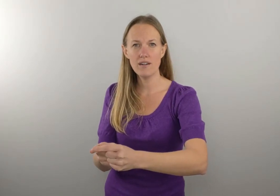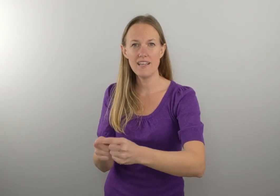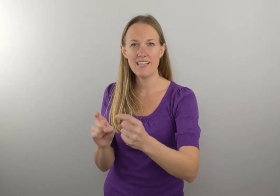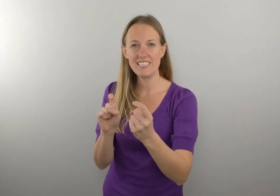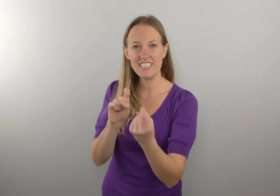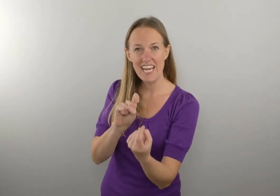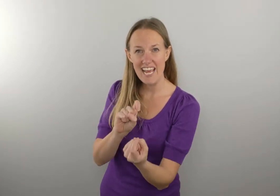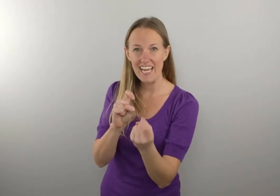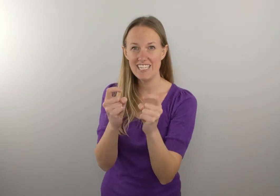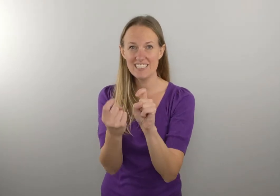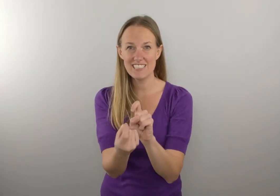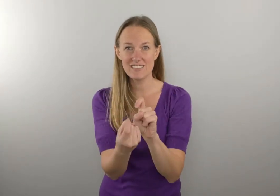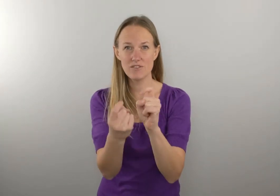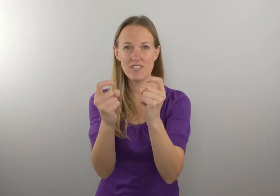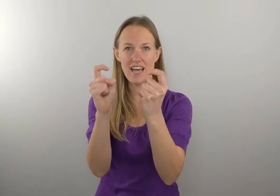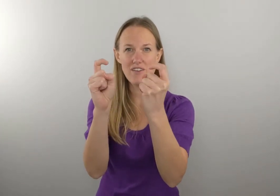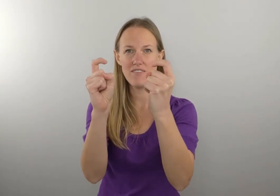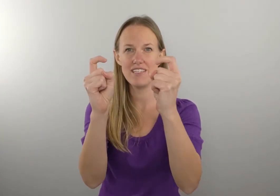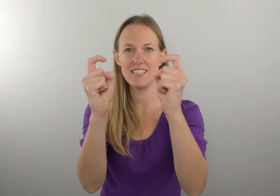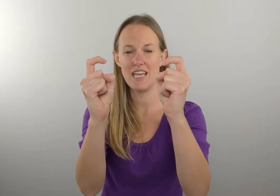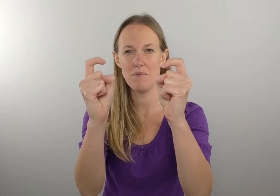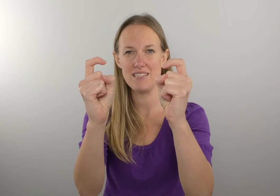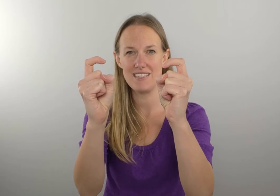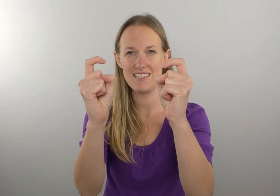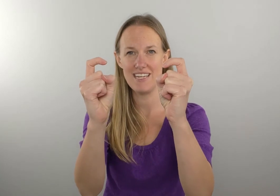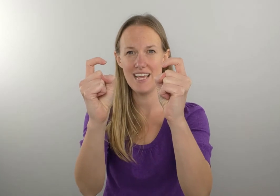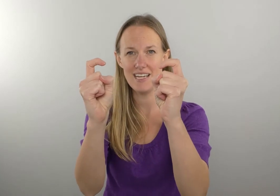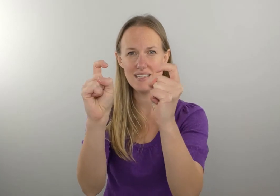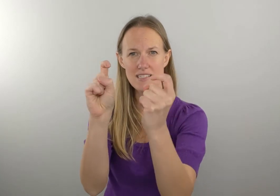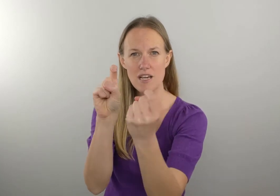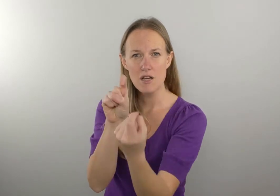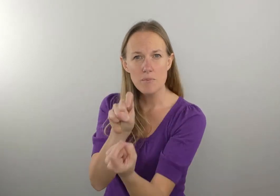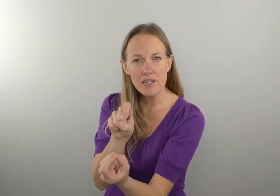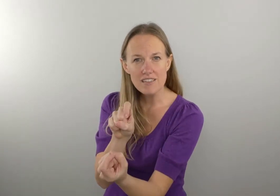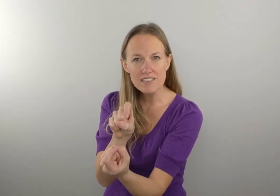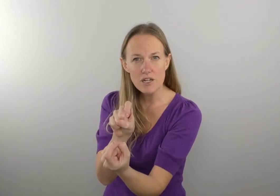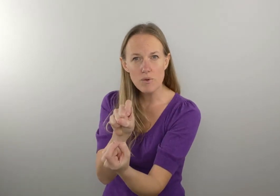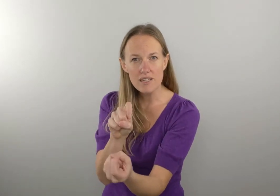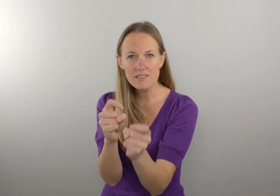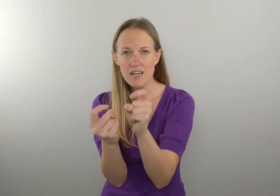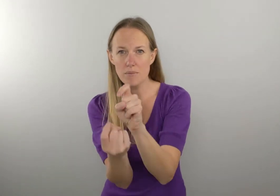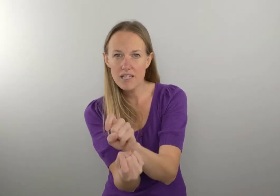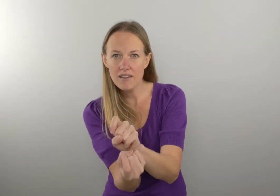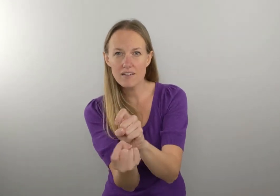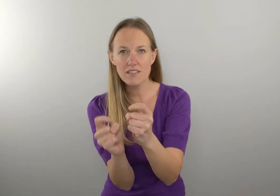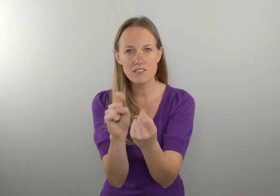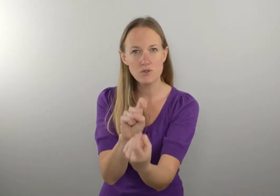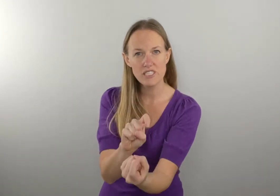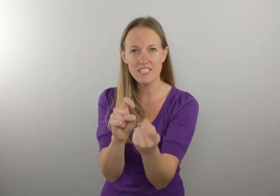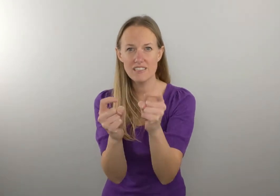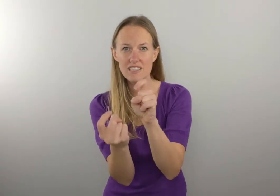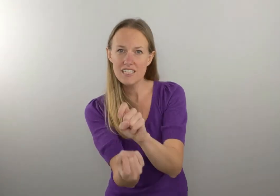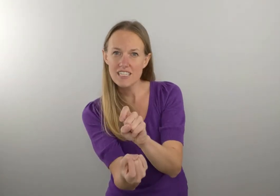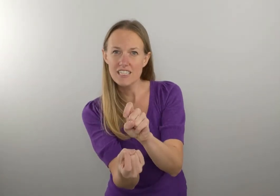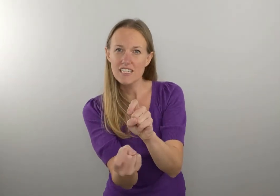and then changed. So for that you have the same as the sin hands, but you're going to start one on top of the other and switch it,